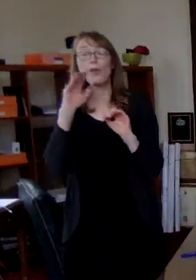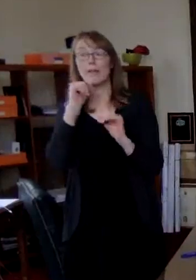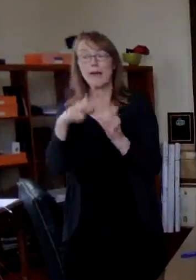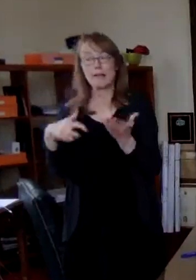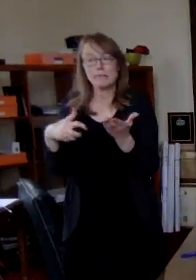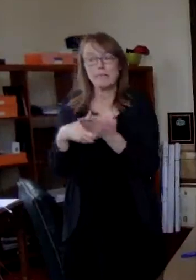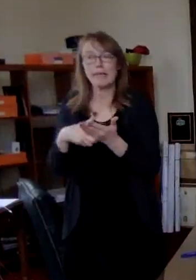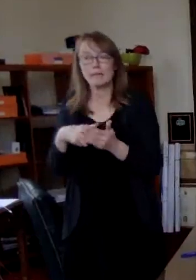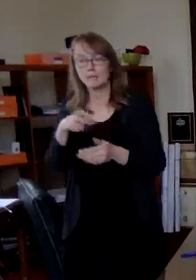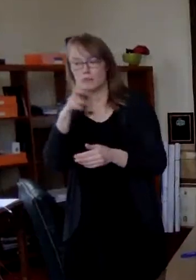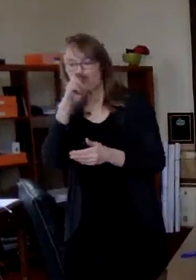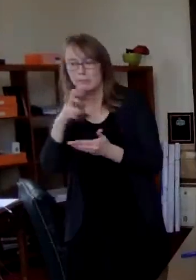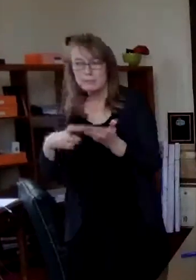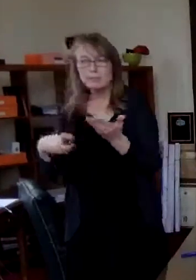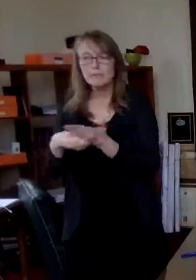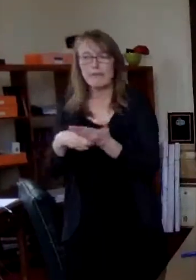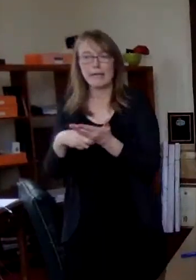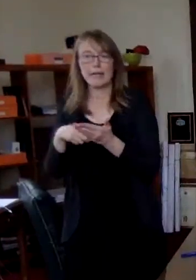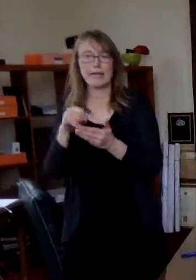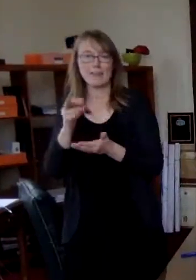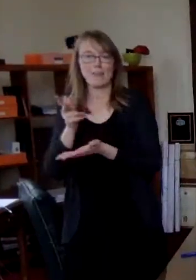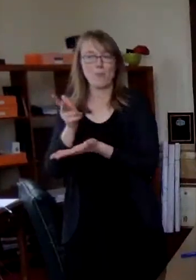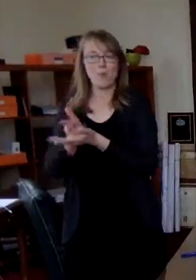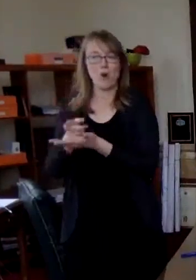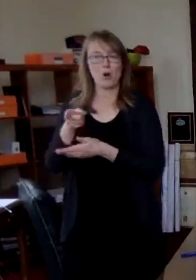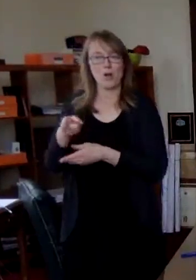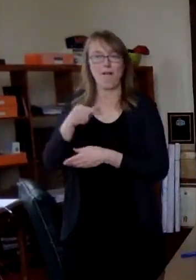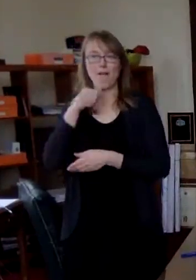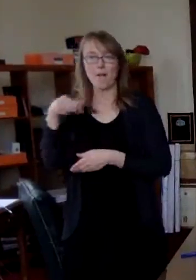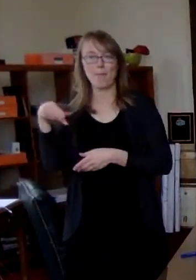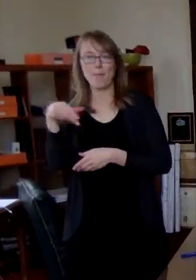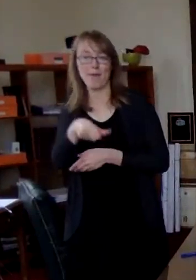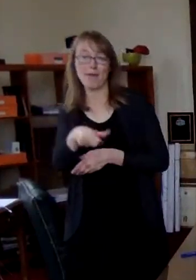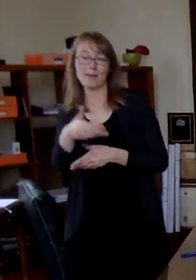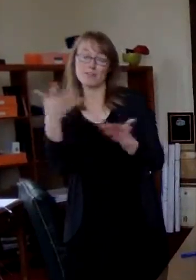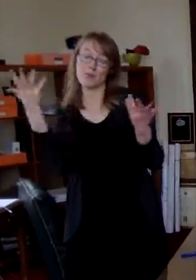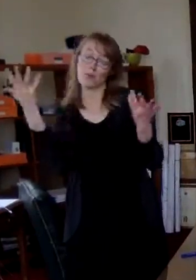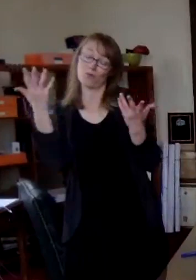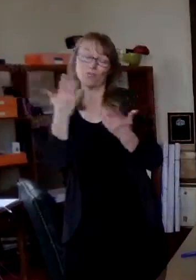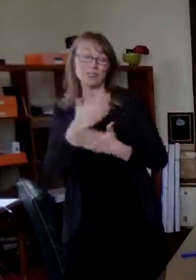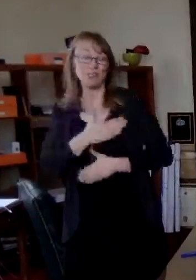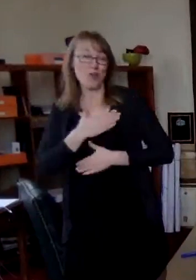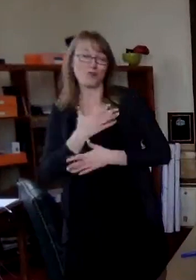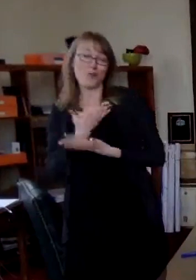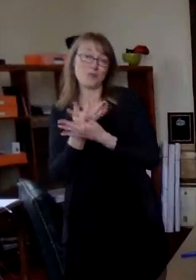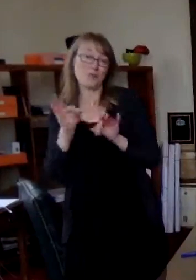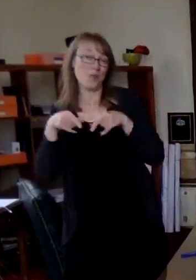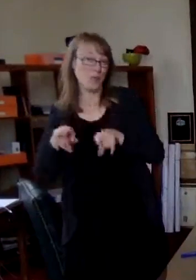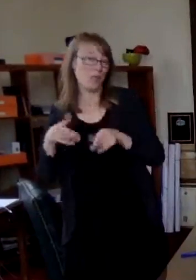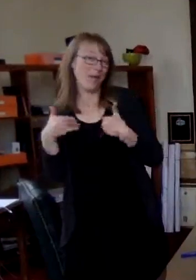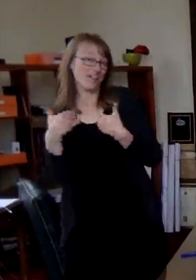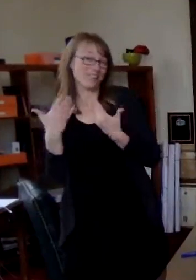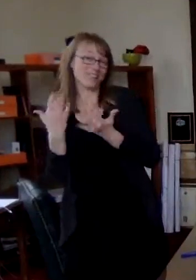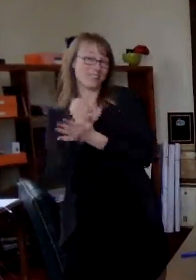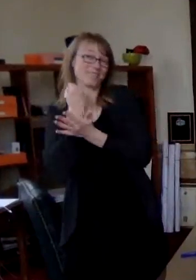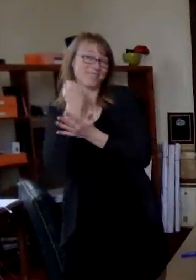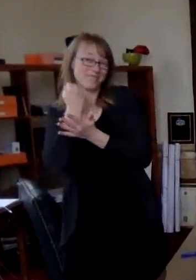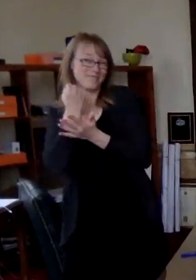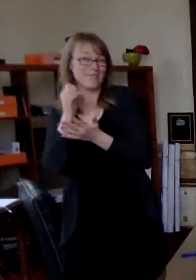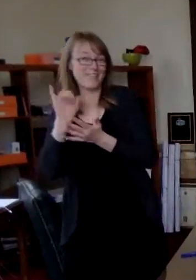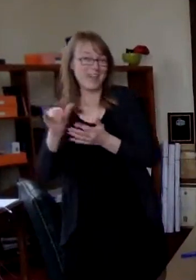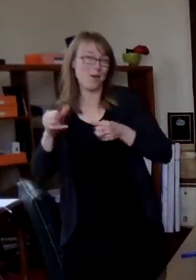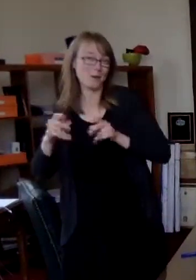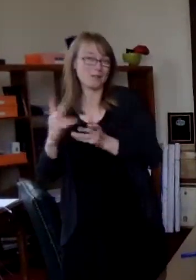So have fun while it lasts. You've got about 1,000 viewers at this point. Mary, you might want to say